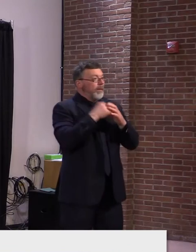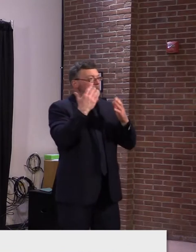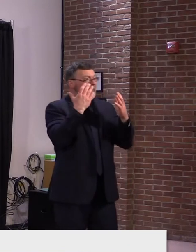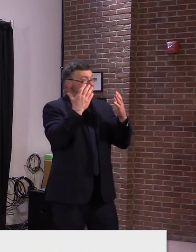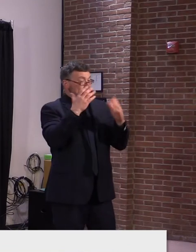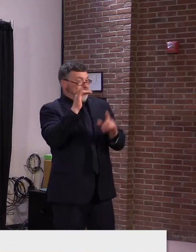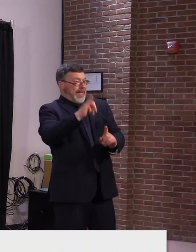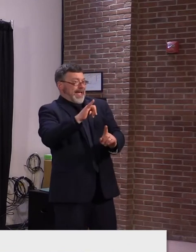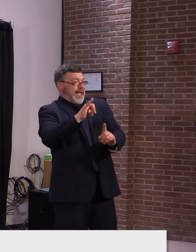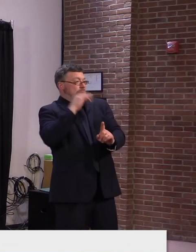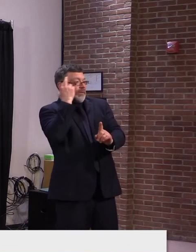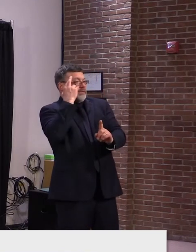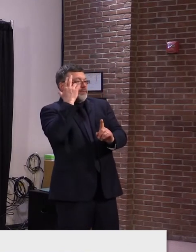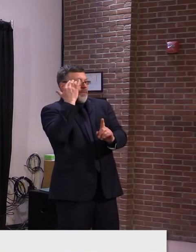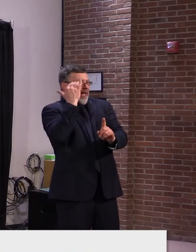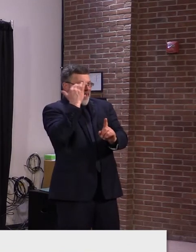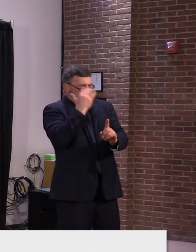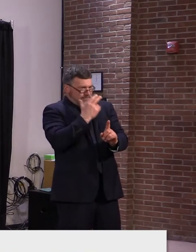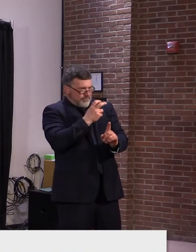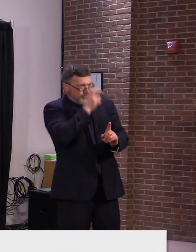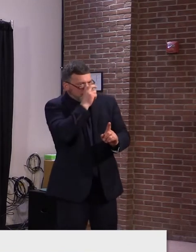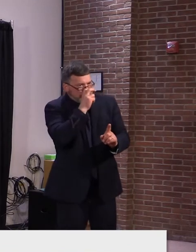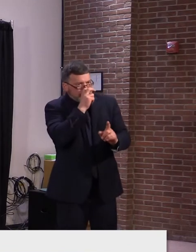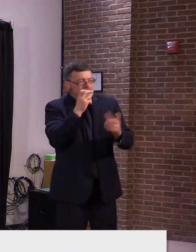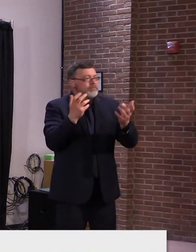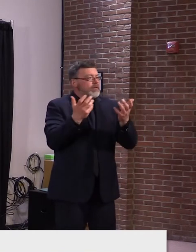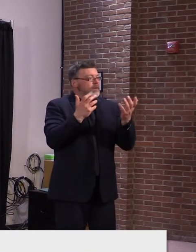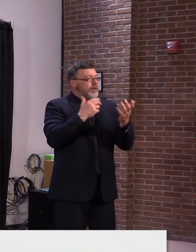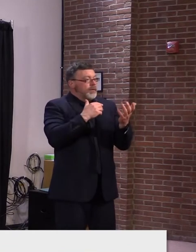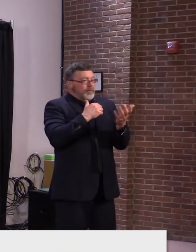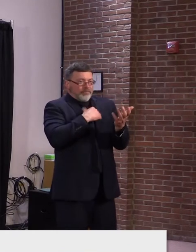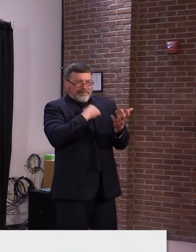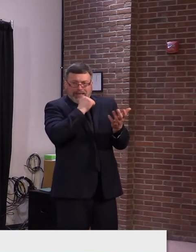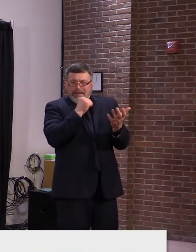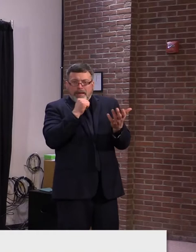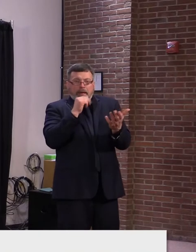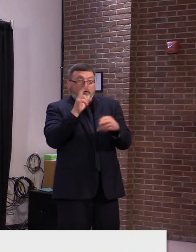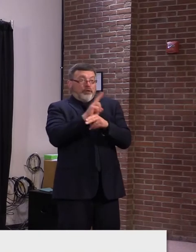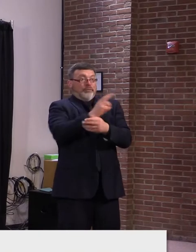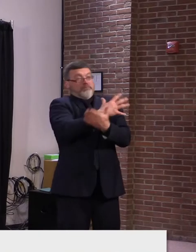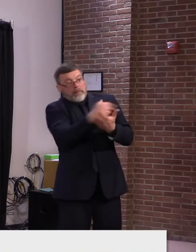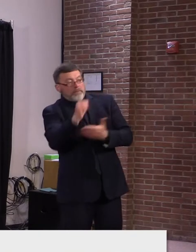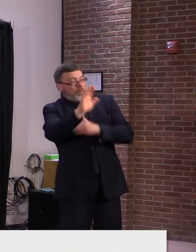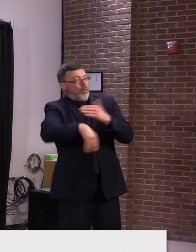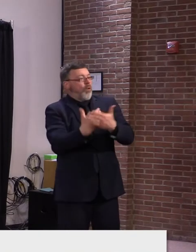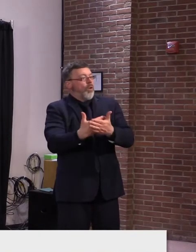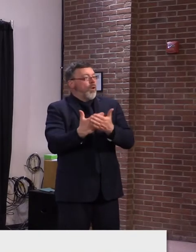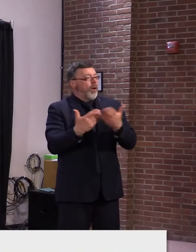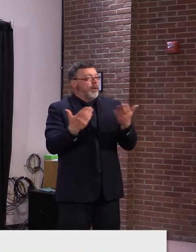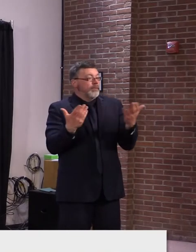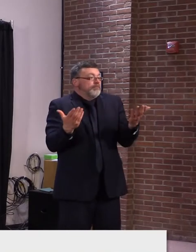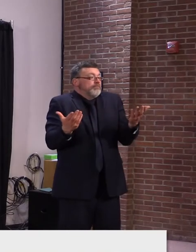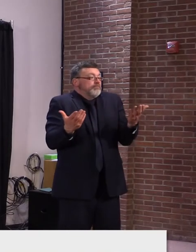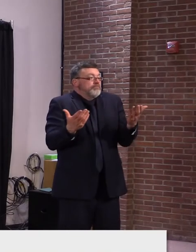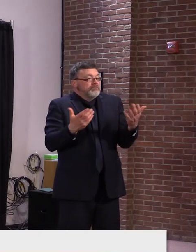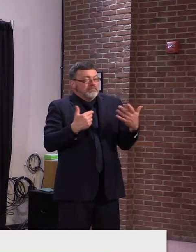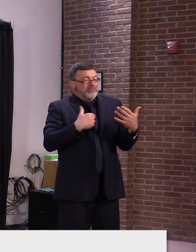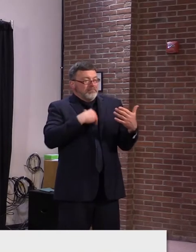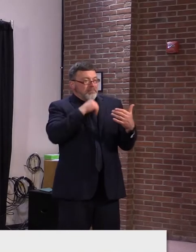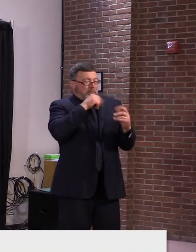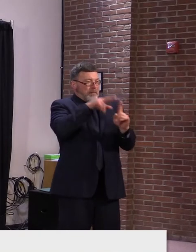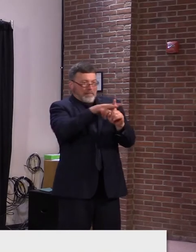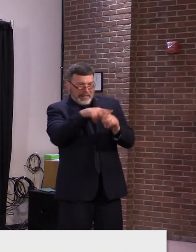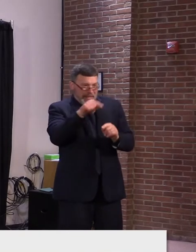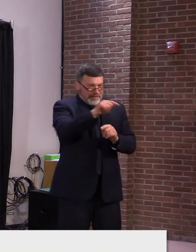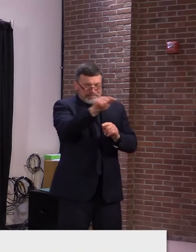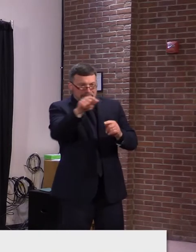for the lack of use of the full amount of money. But again, it's the strict